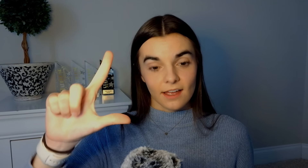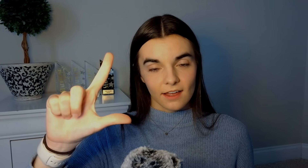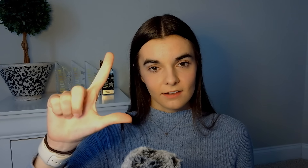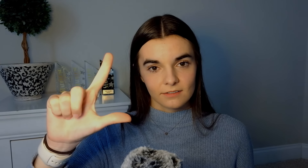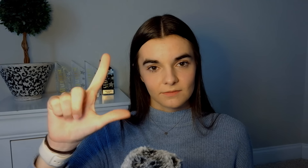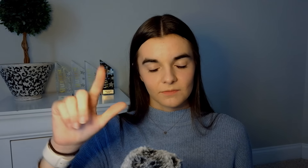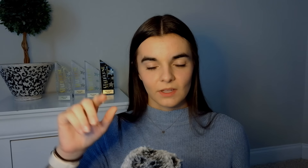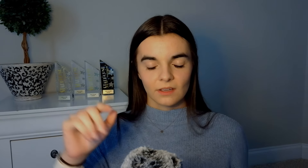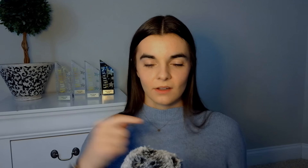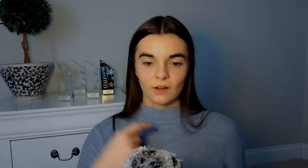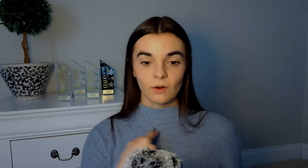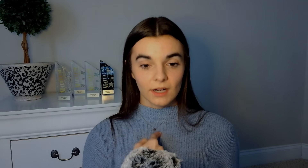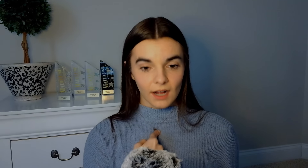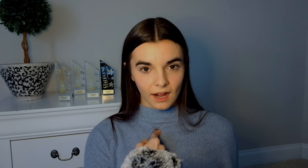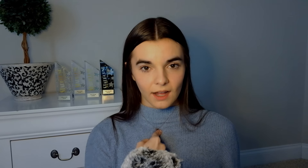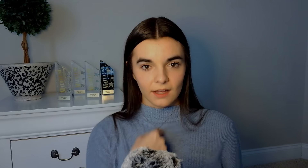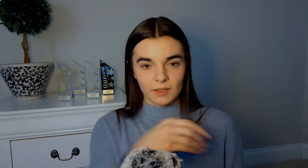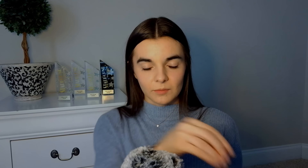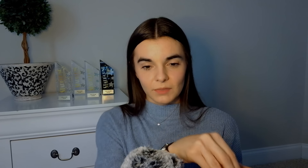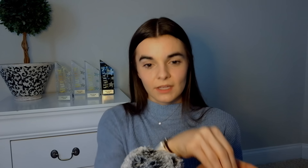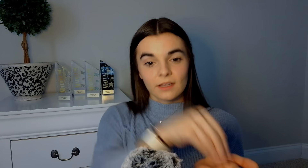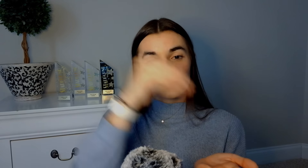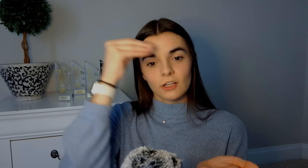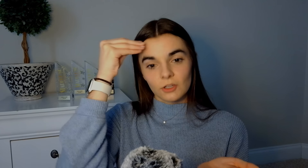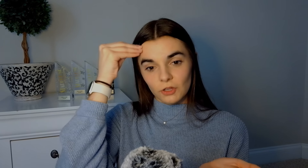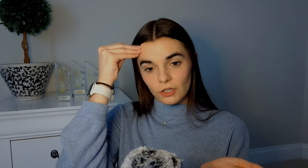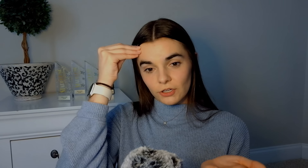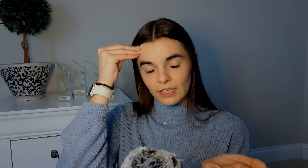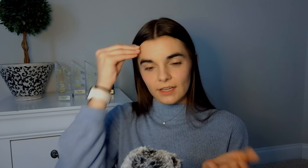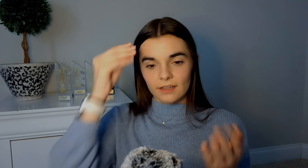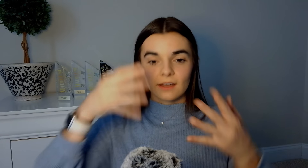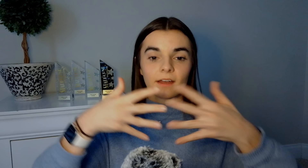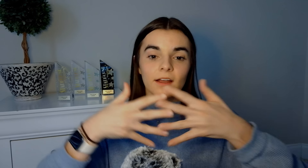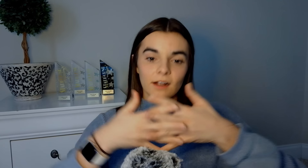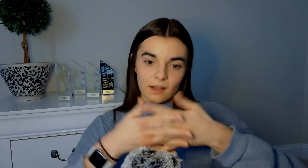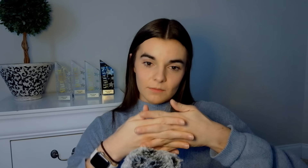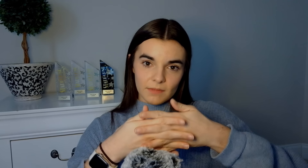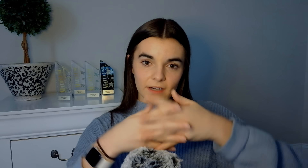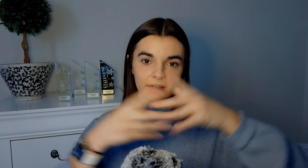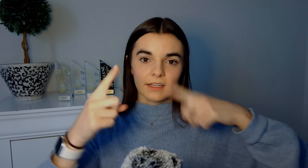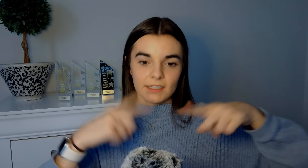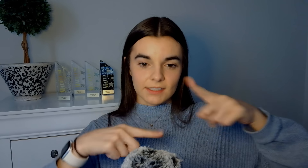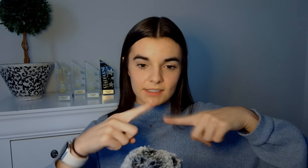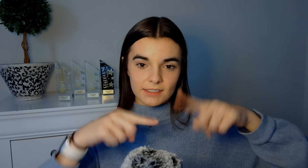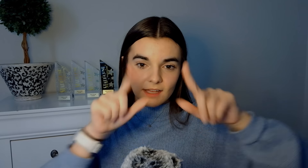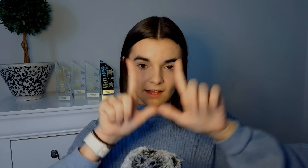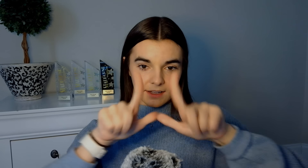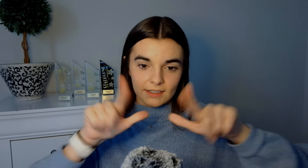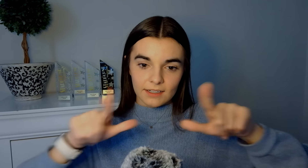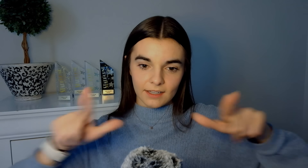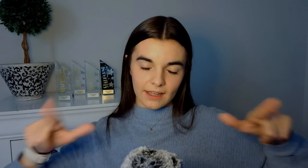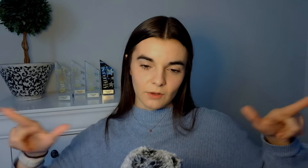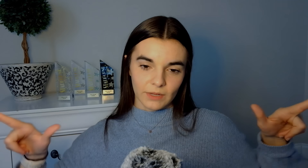ASL, or I'm learning American Sign